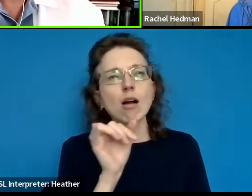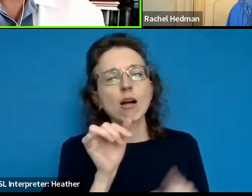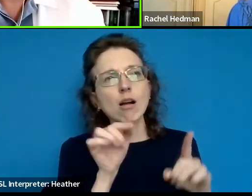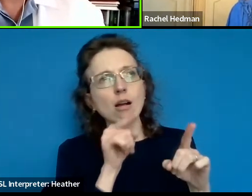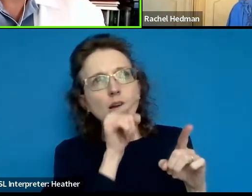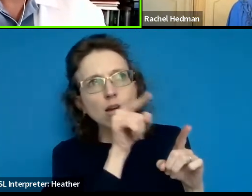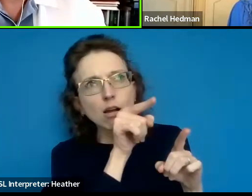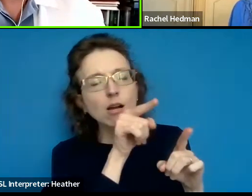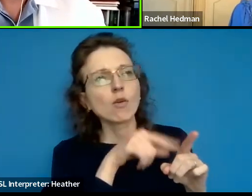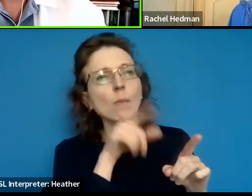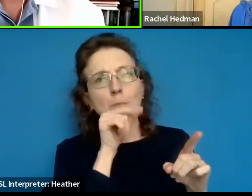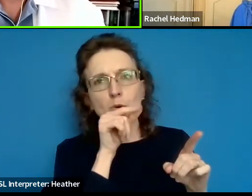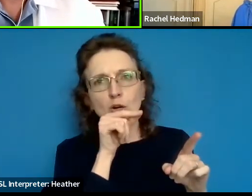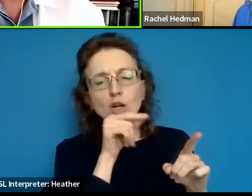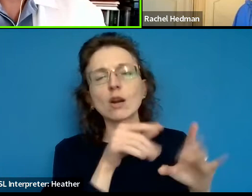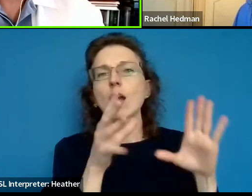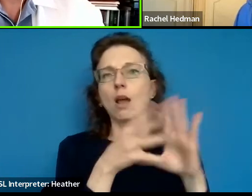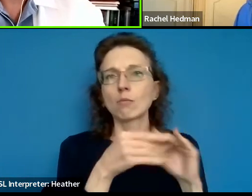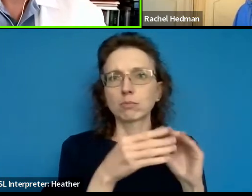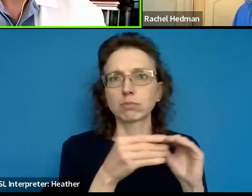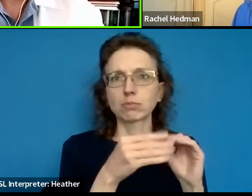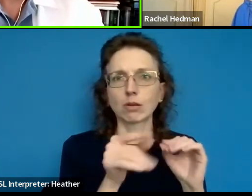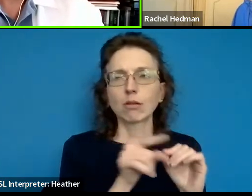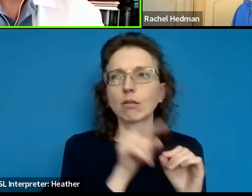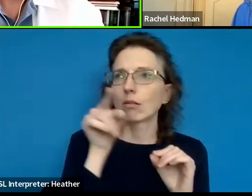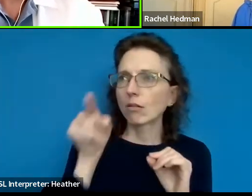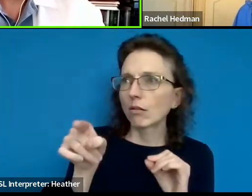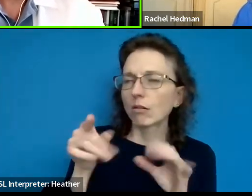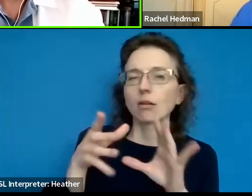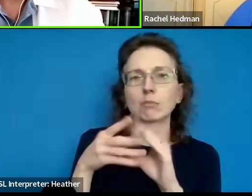know, symbol of the bird and tell the story that way. Yeah.